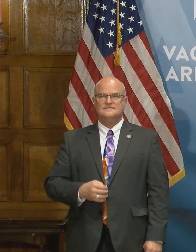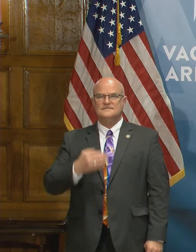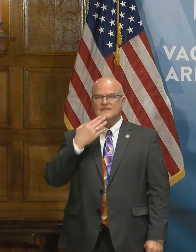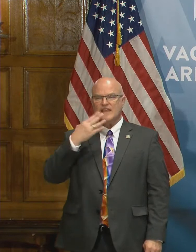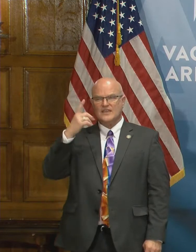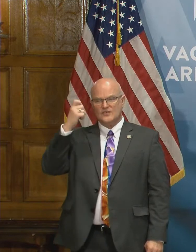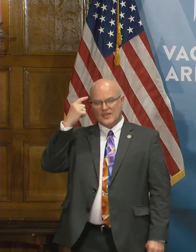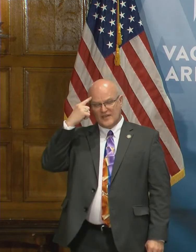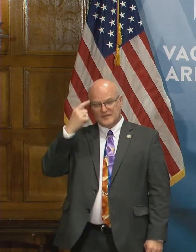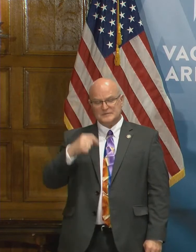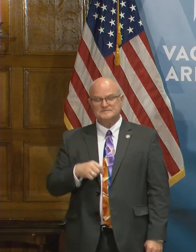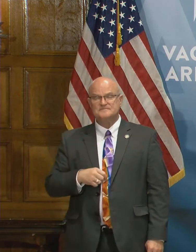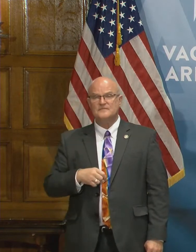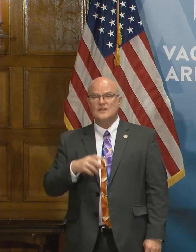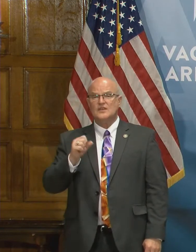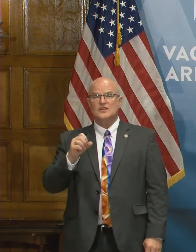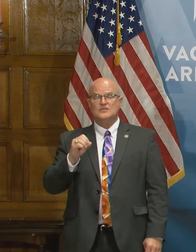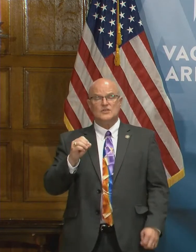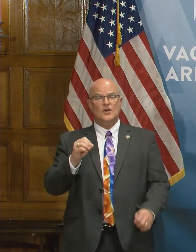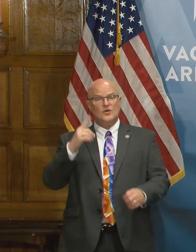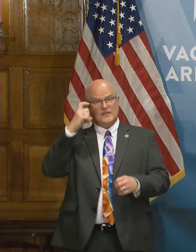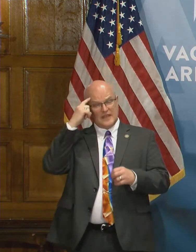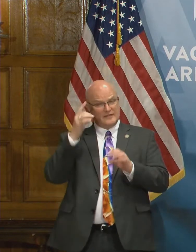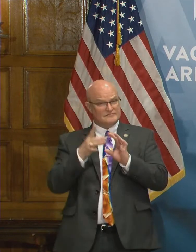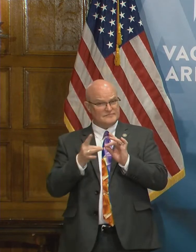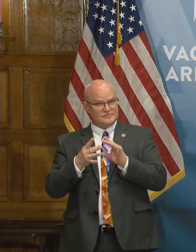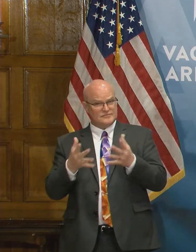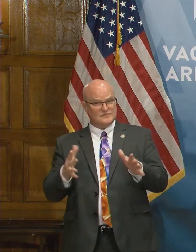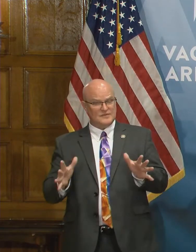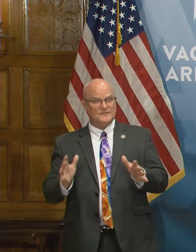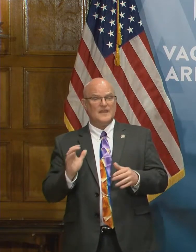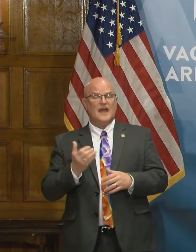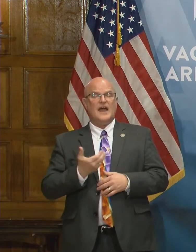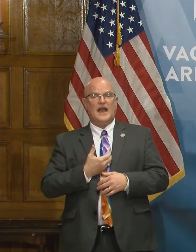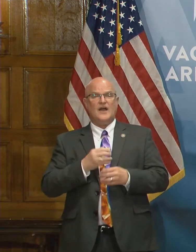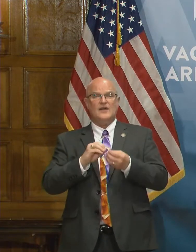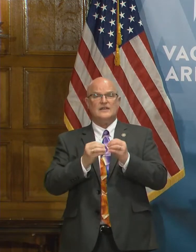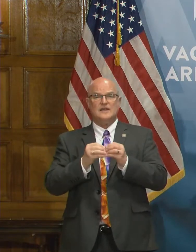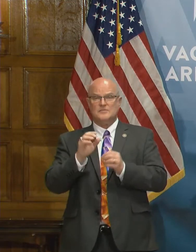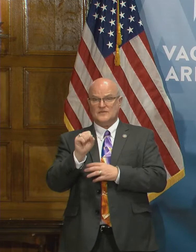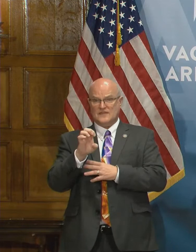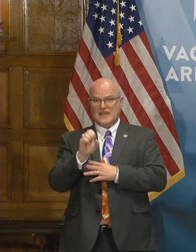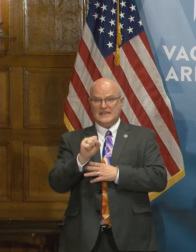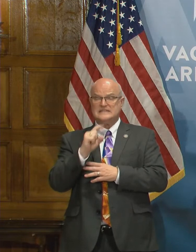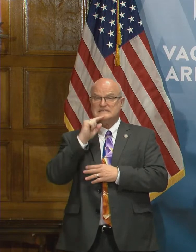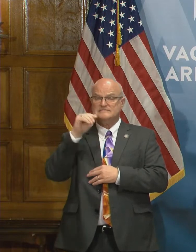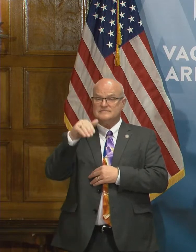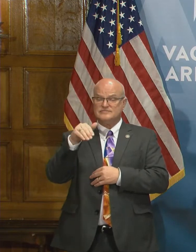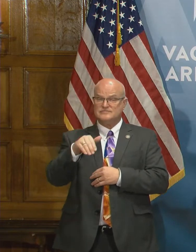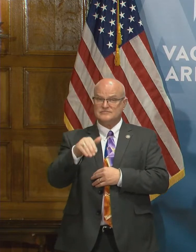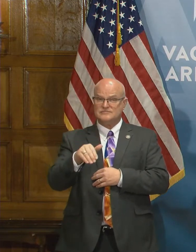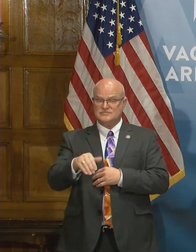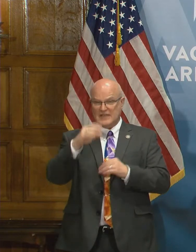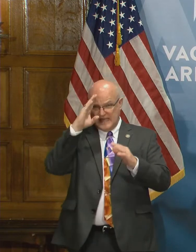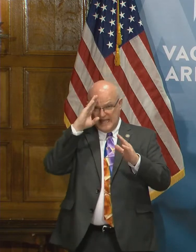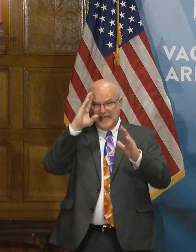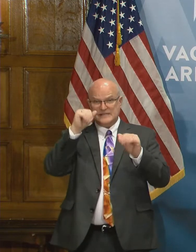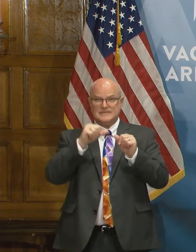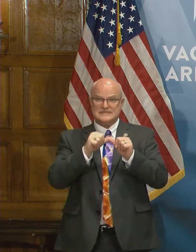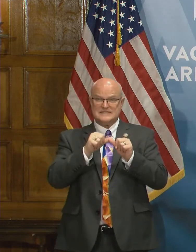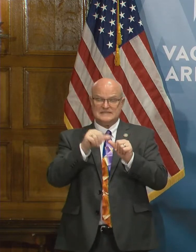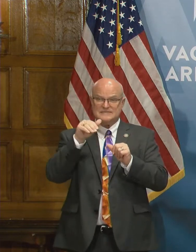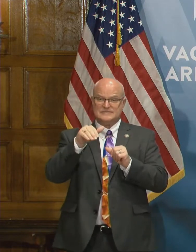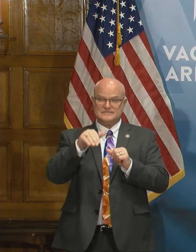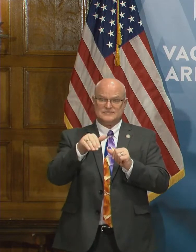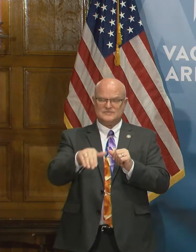Thank you, Governor. So as mentioned by the Governor, our trends in the number of cases is decreasing, and we expect it to decrease